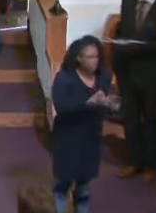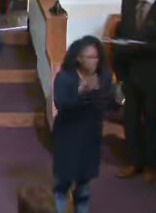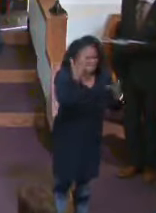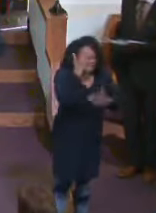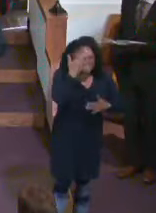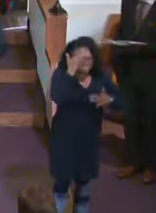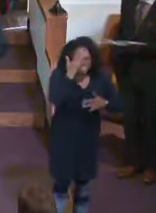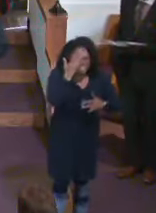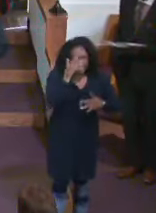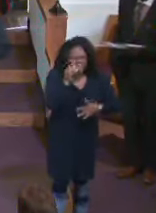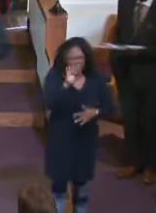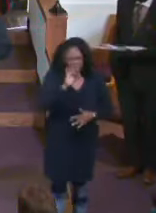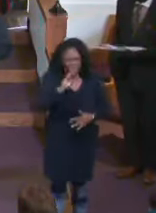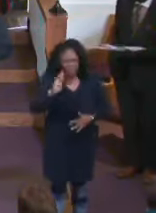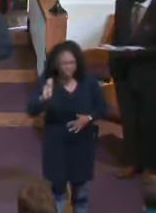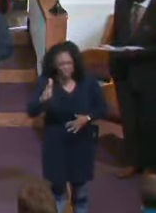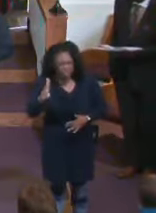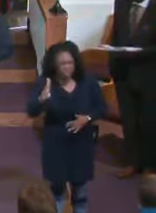with flu, pneumonia,